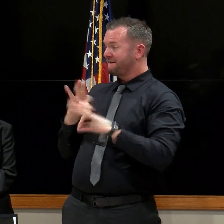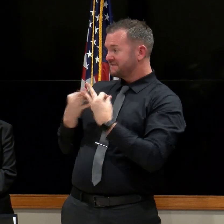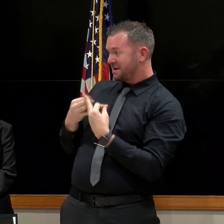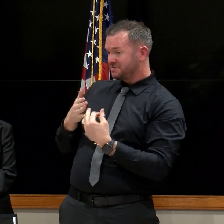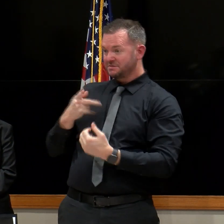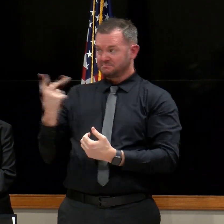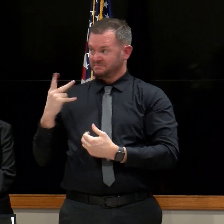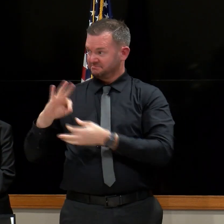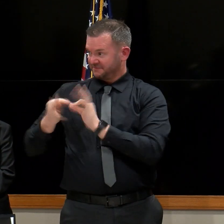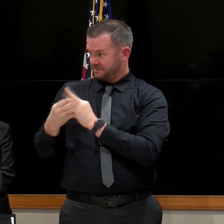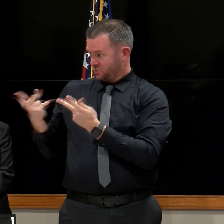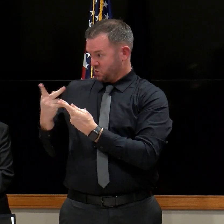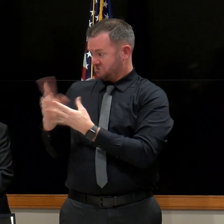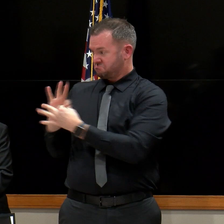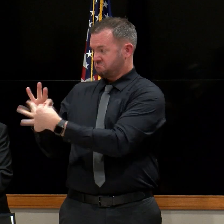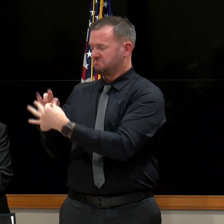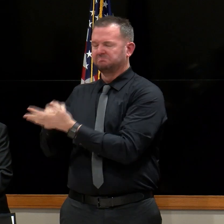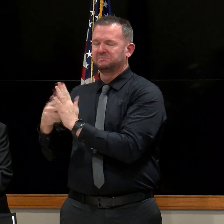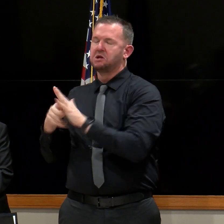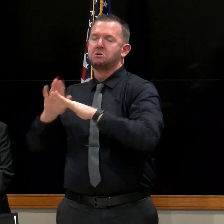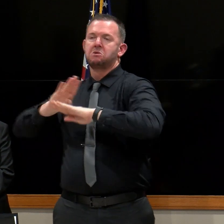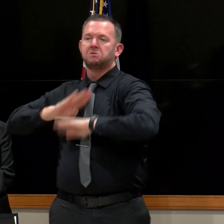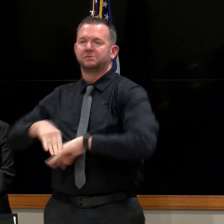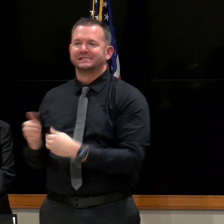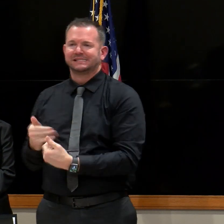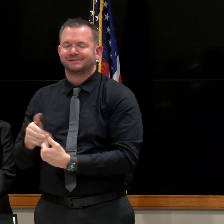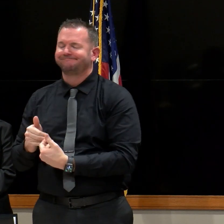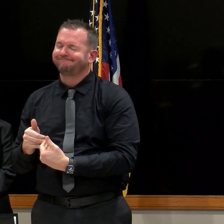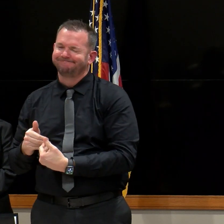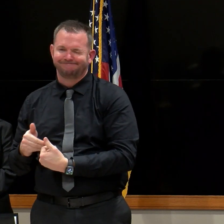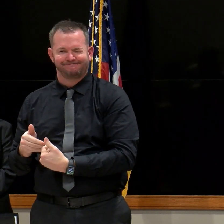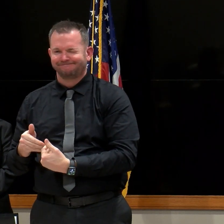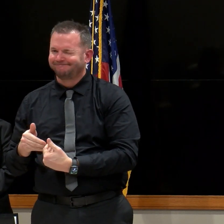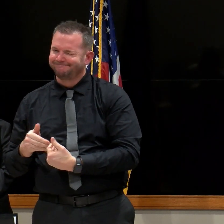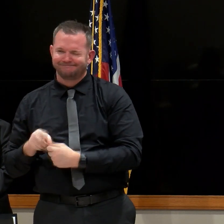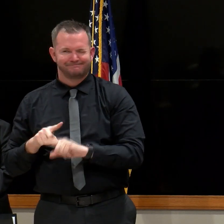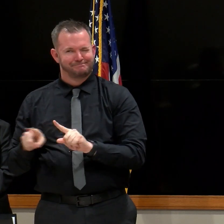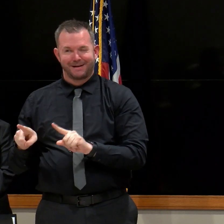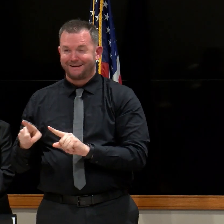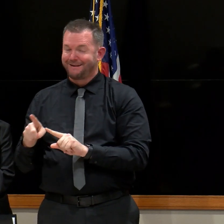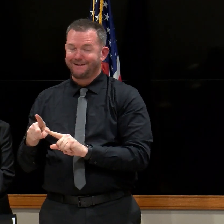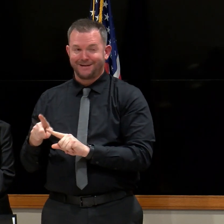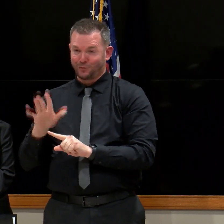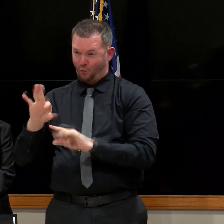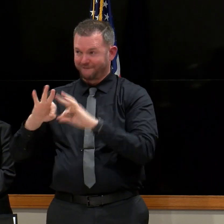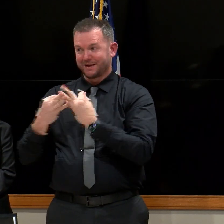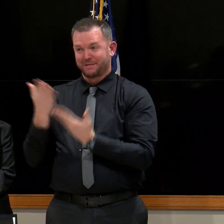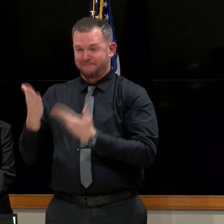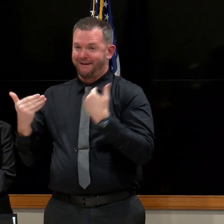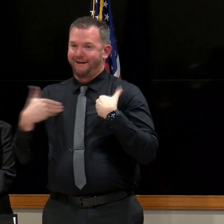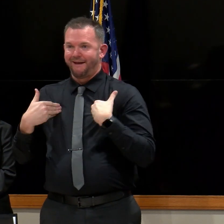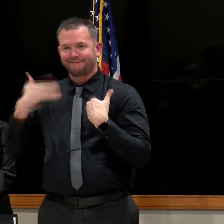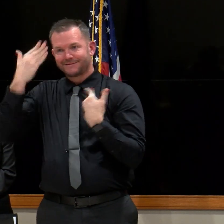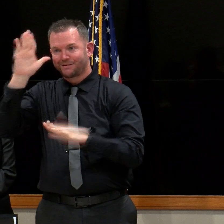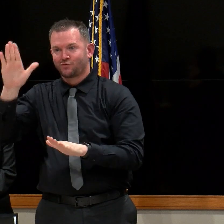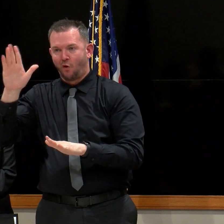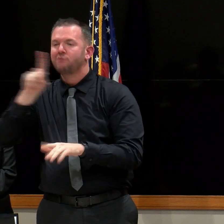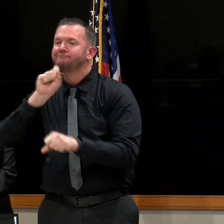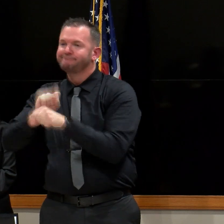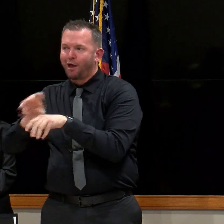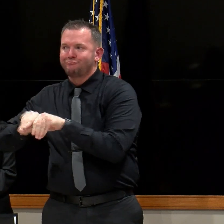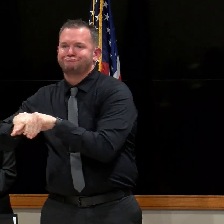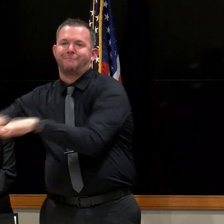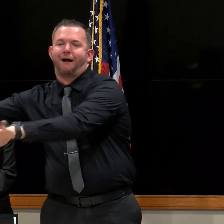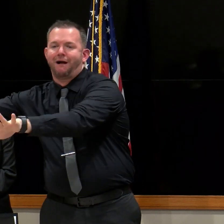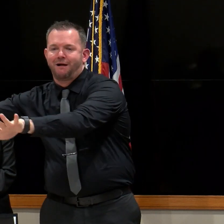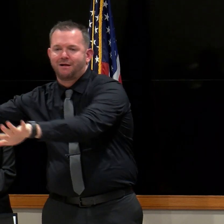will also say that every one of us up here recognizes that what we're asking for not having Christmas gatherings is a huge ask. I think everybody recognizes